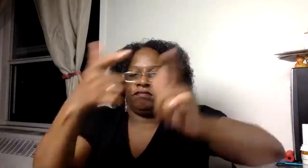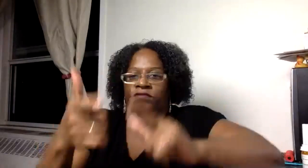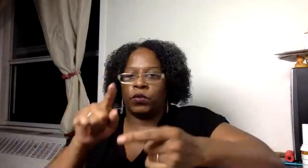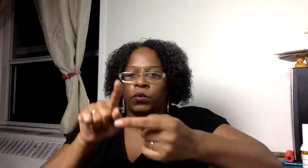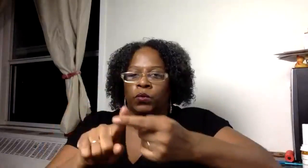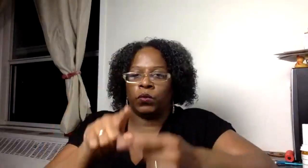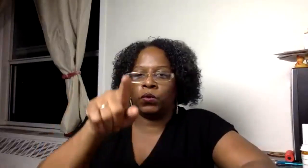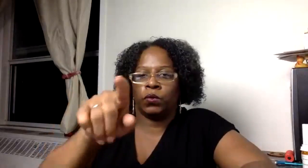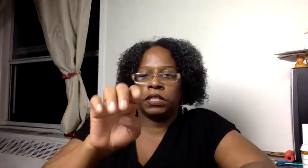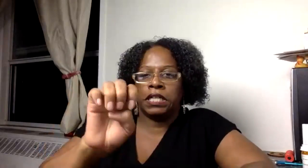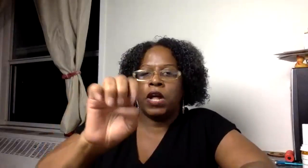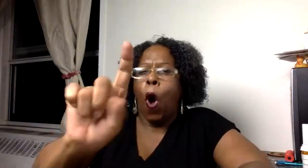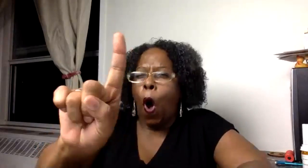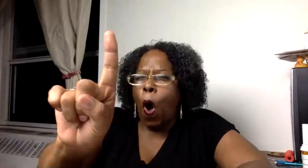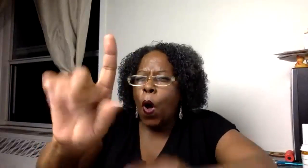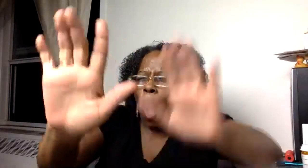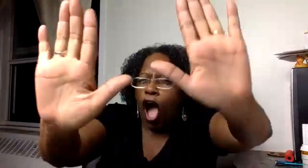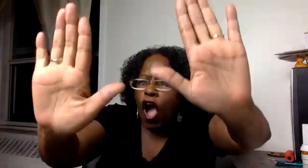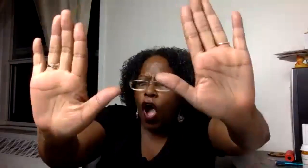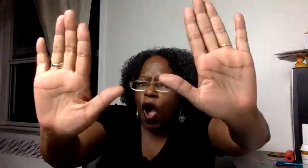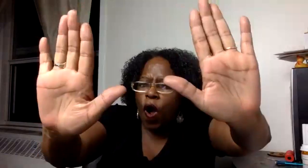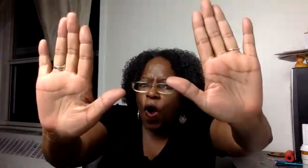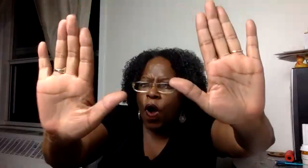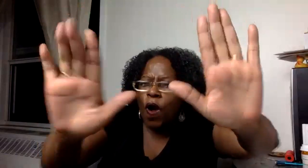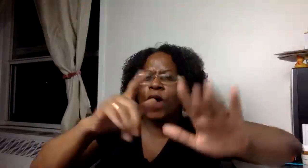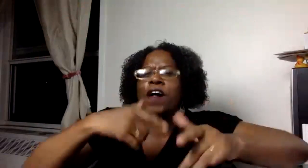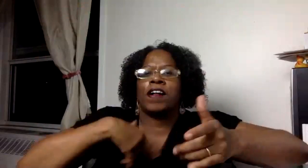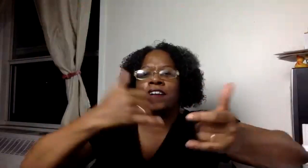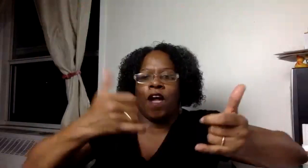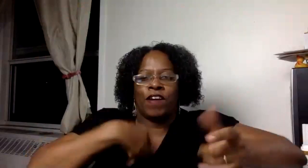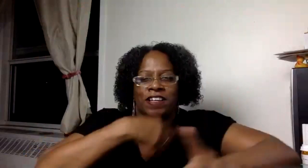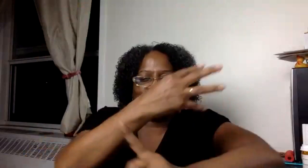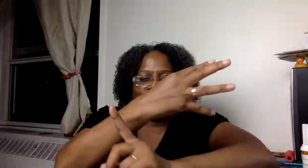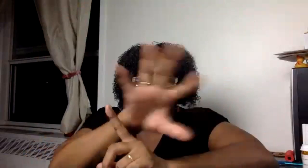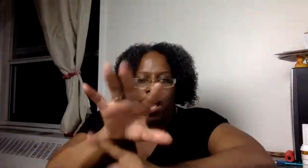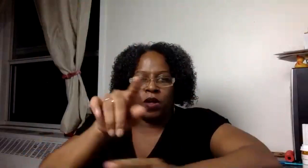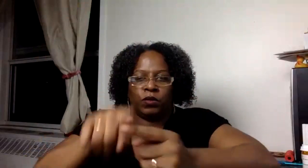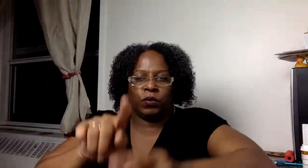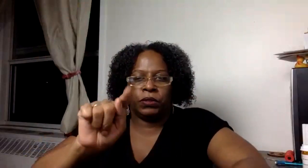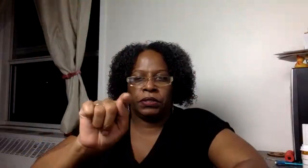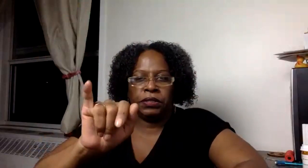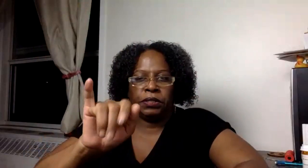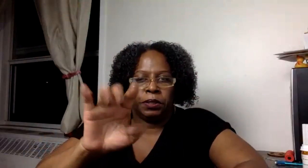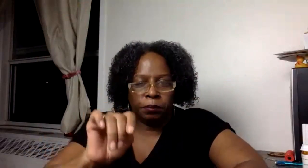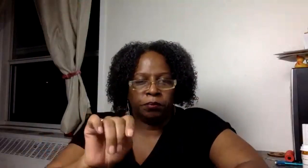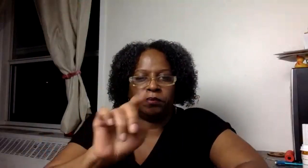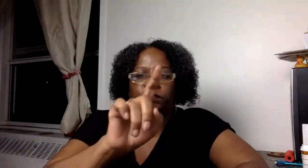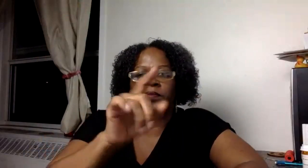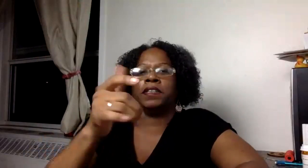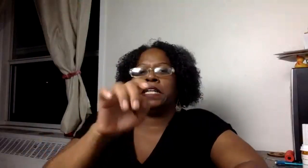like somebody who does not have implant. Well, 1 second. Do you